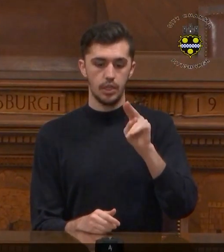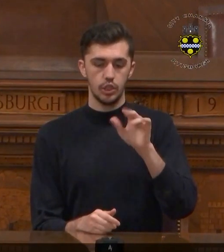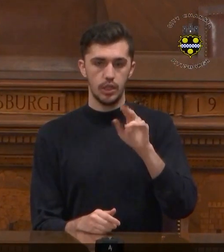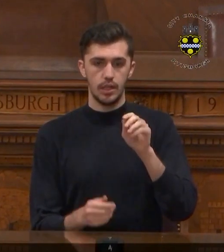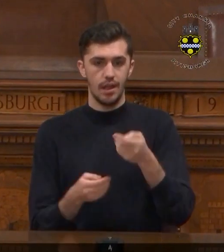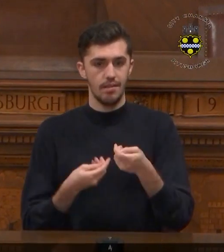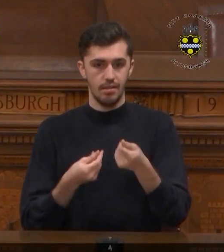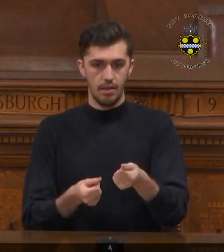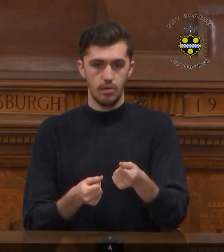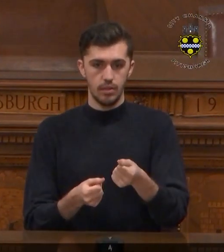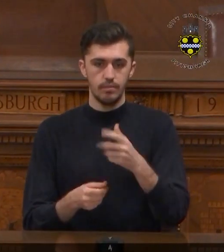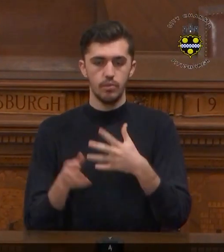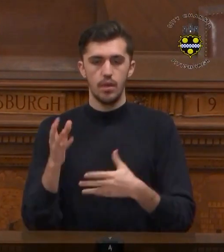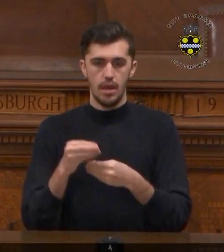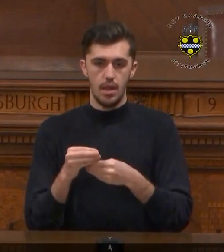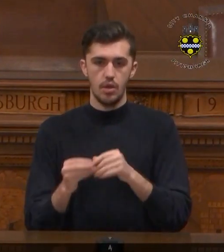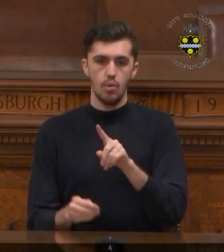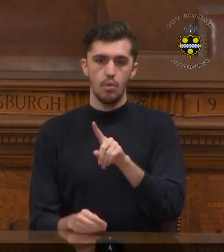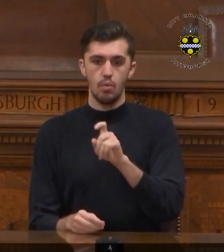adding